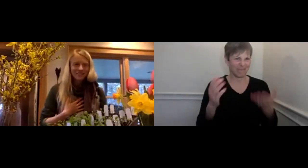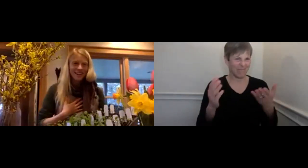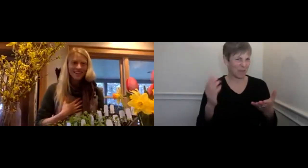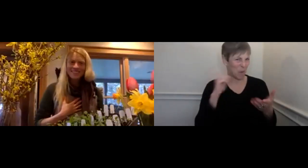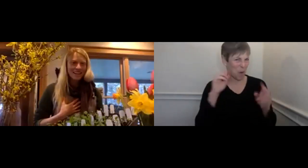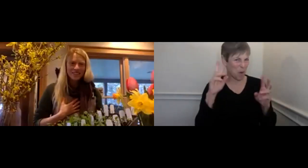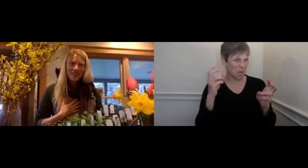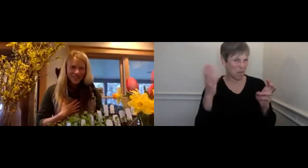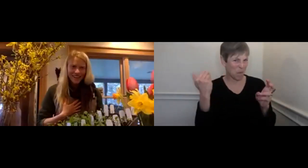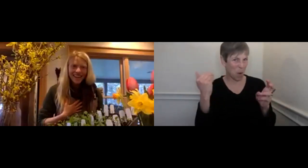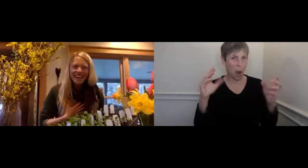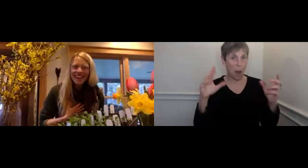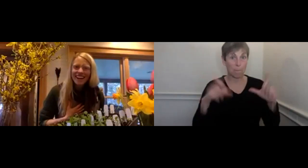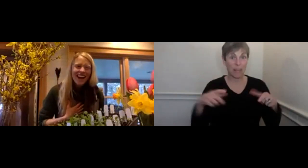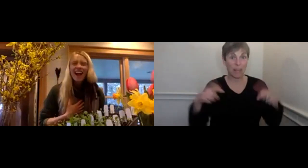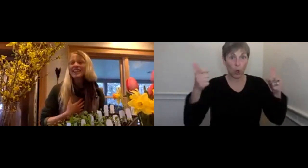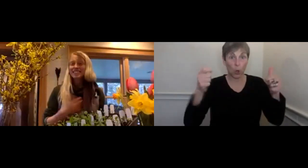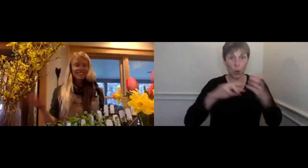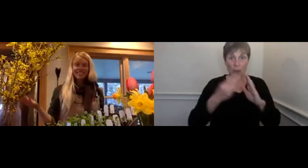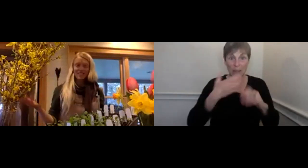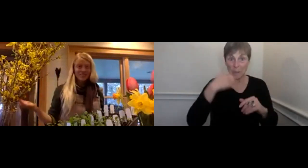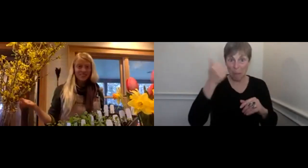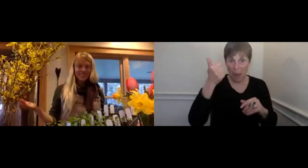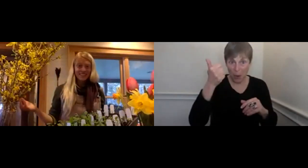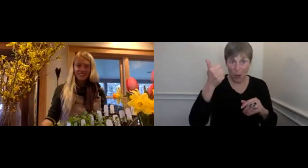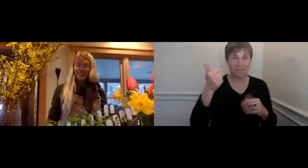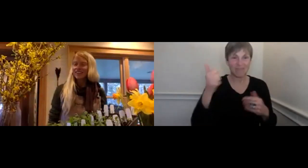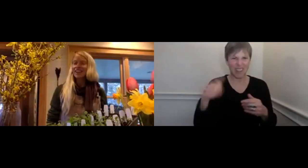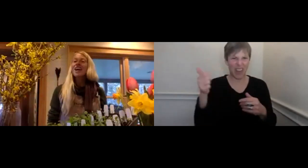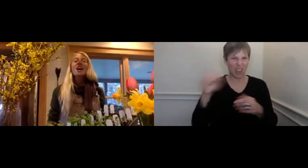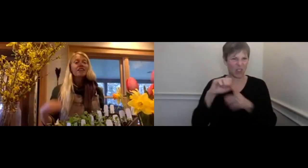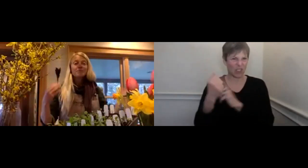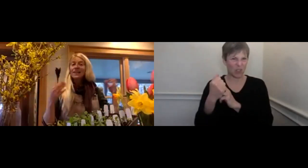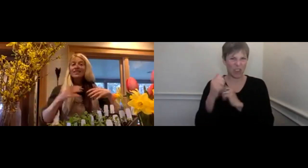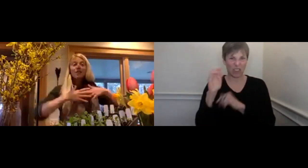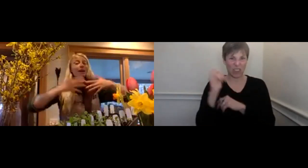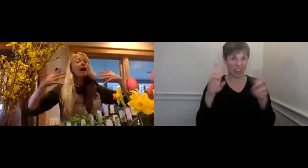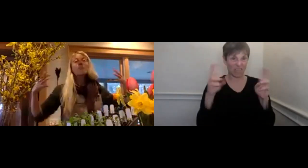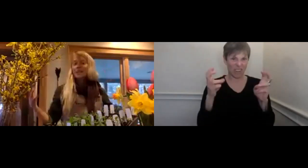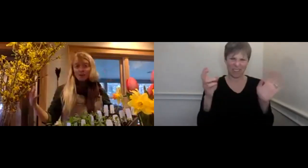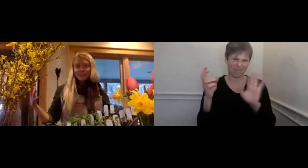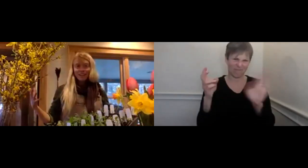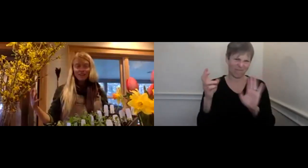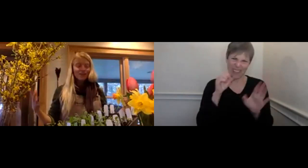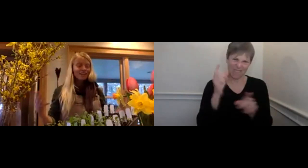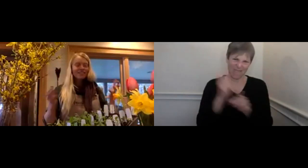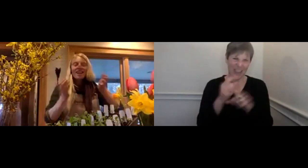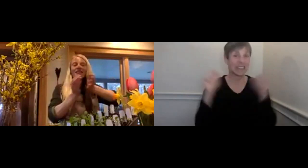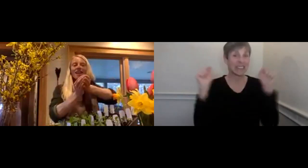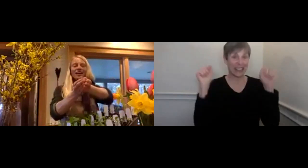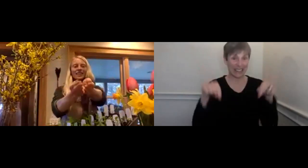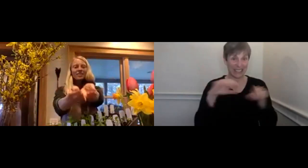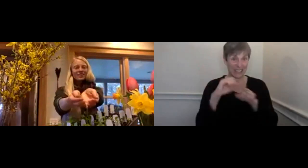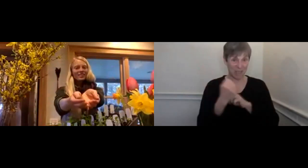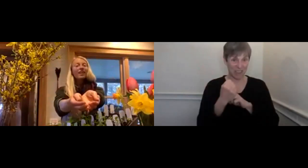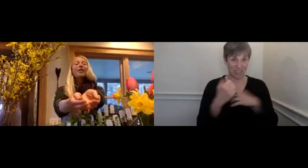use outside container gardening. It's just true in container gardening. It's because no matter how big your container garden is,